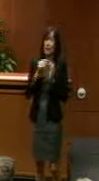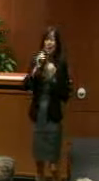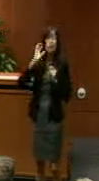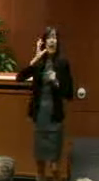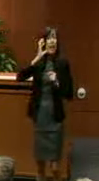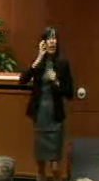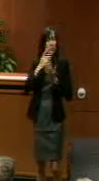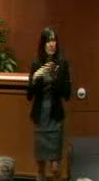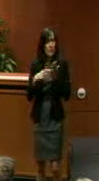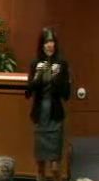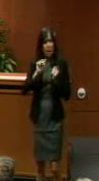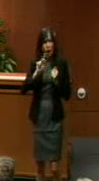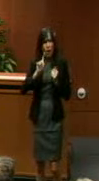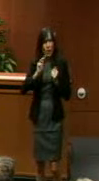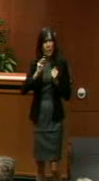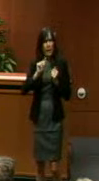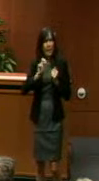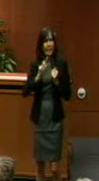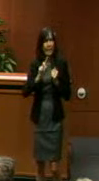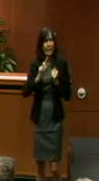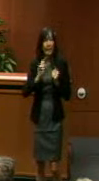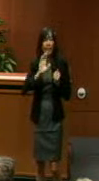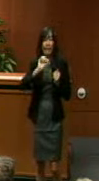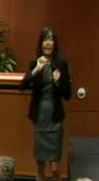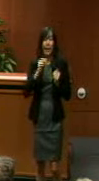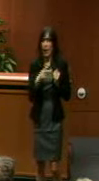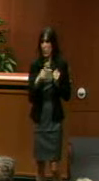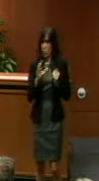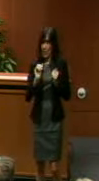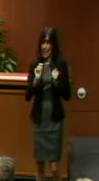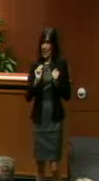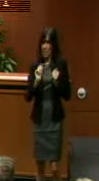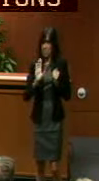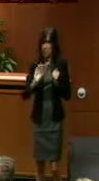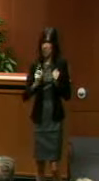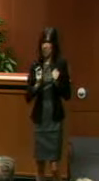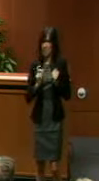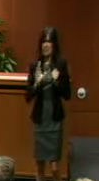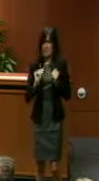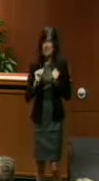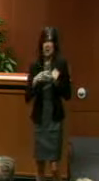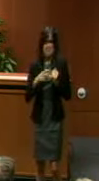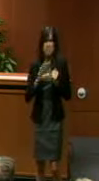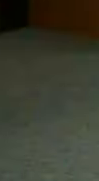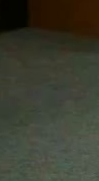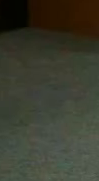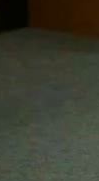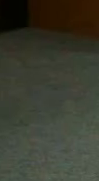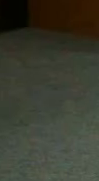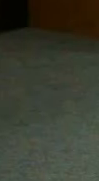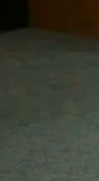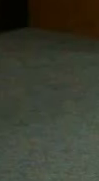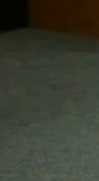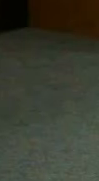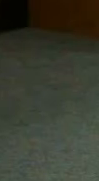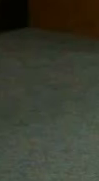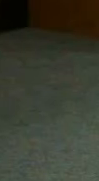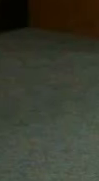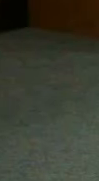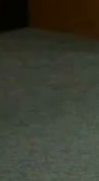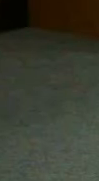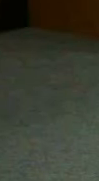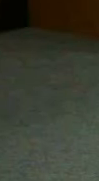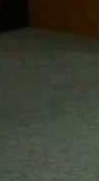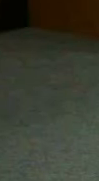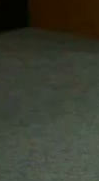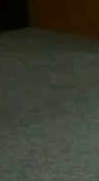automated, and they just set their CAP boxes, their EAS boxes to pass these and ignore these.